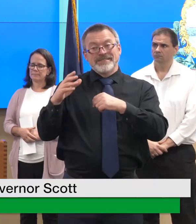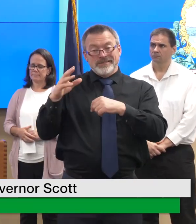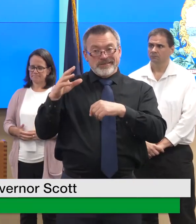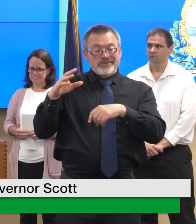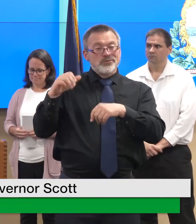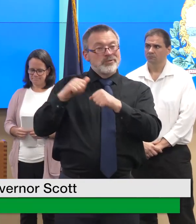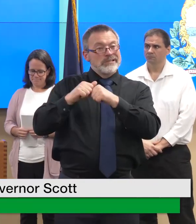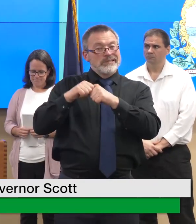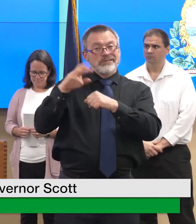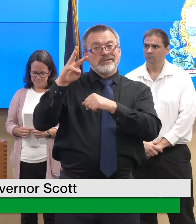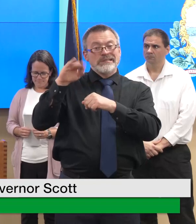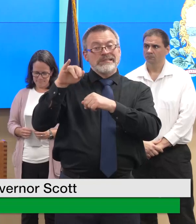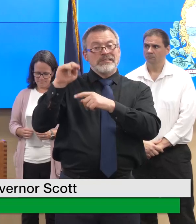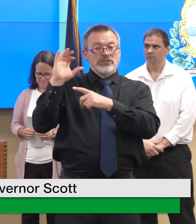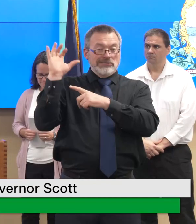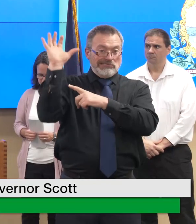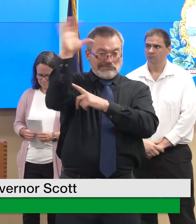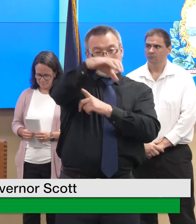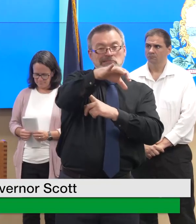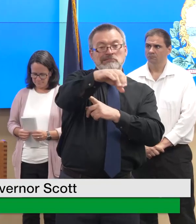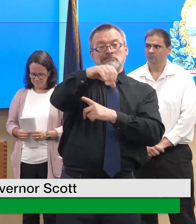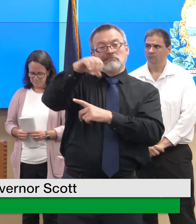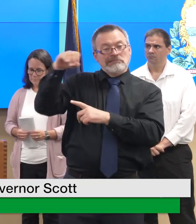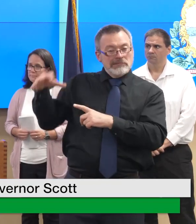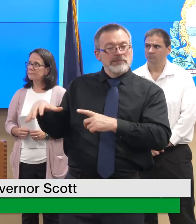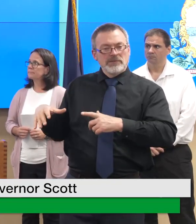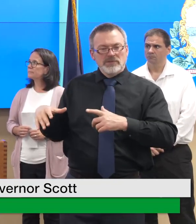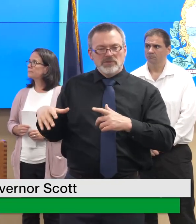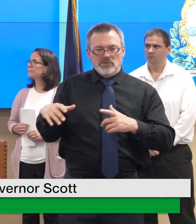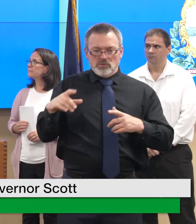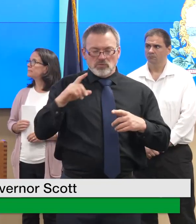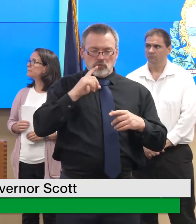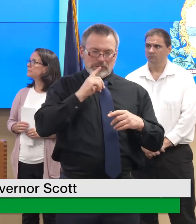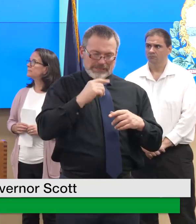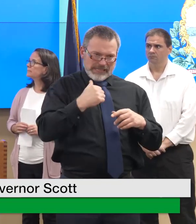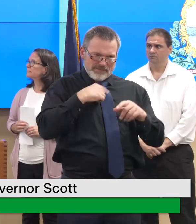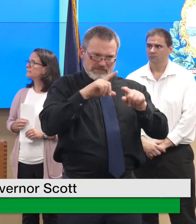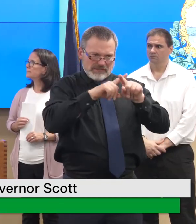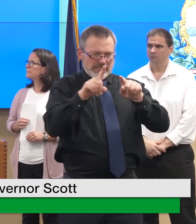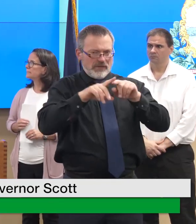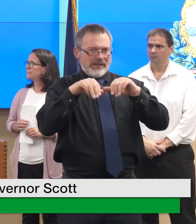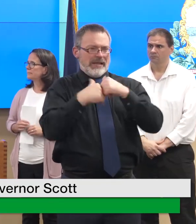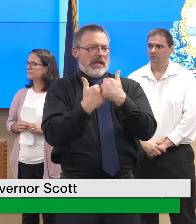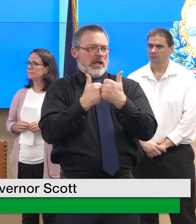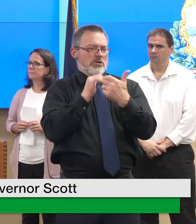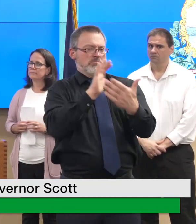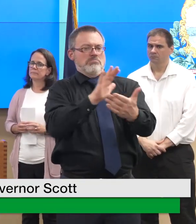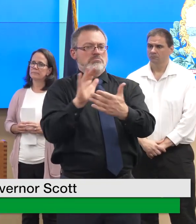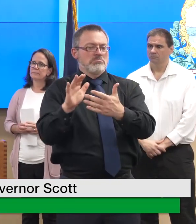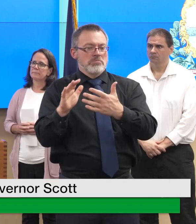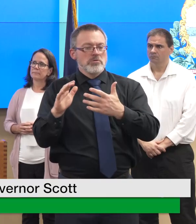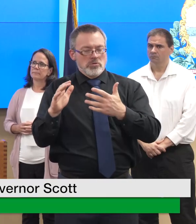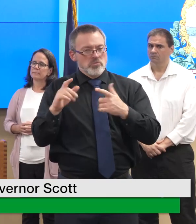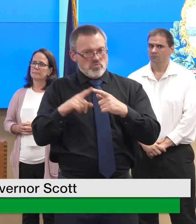forth. I think it's going to be a number of different strategies in order to accomplish this.